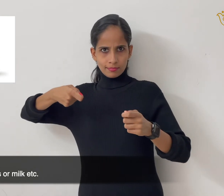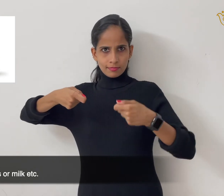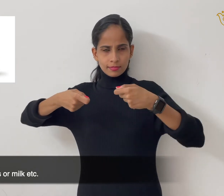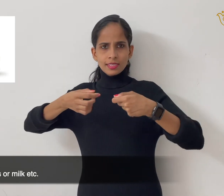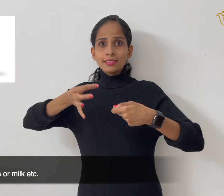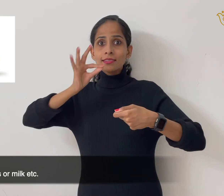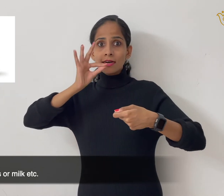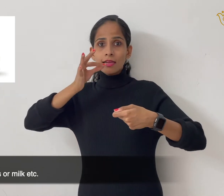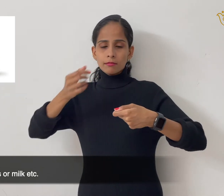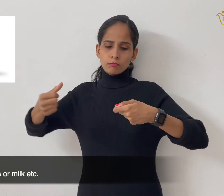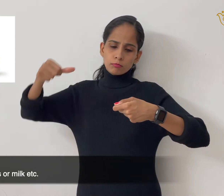Strainer.